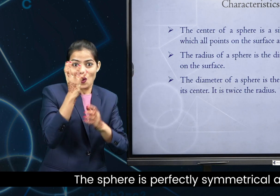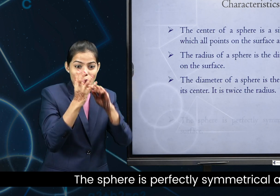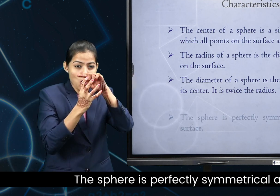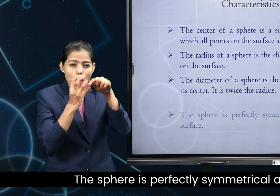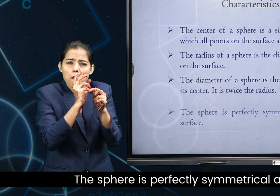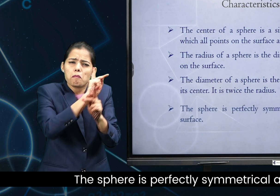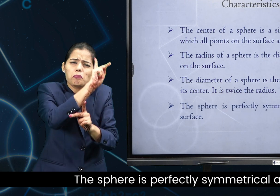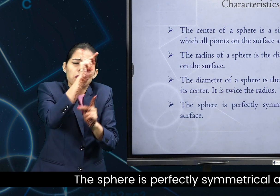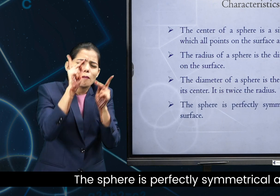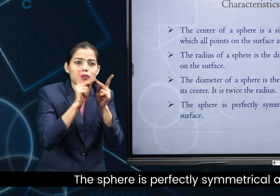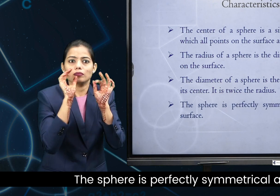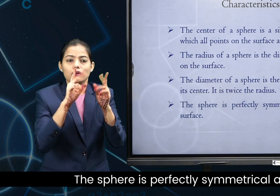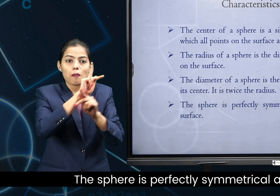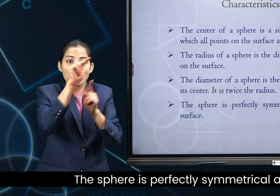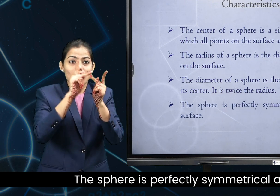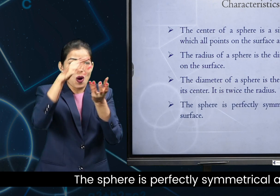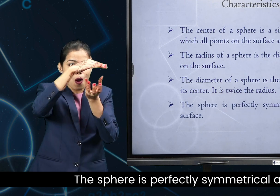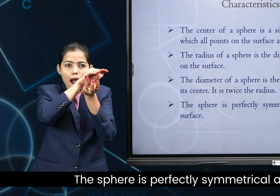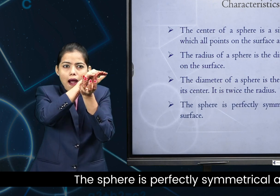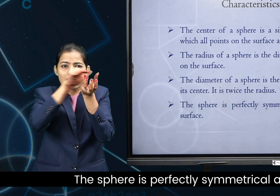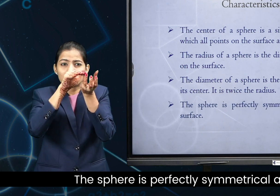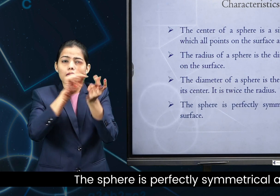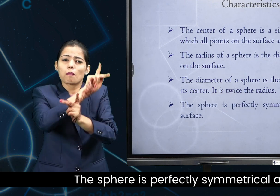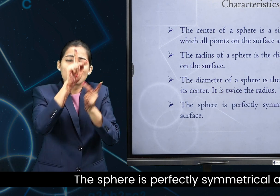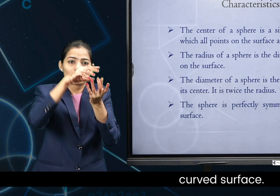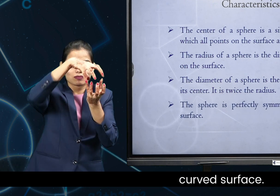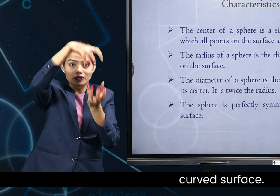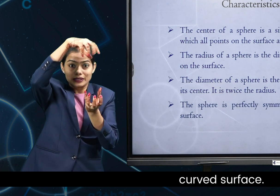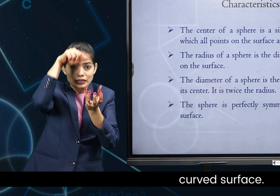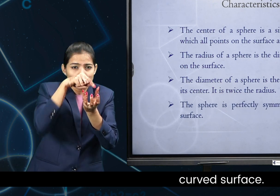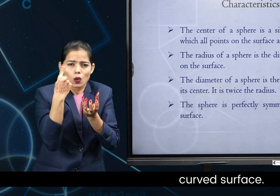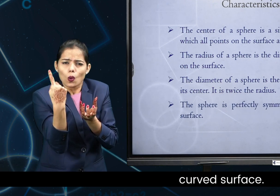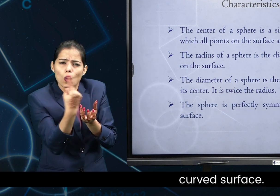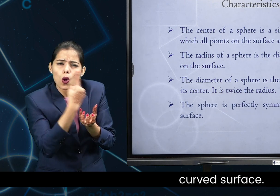The sphere is perfectly symmetrical and has only one curved surface.